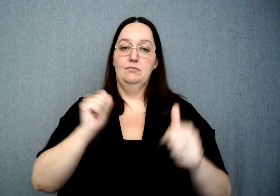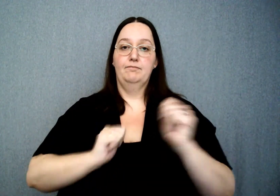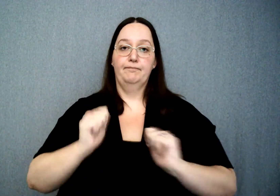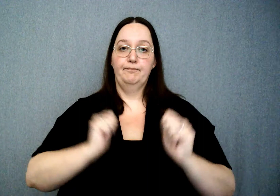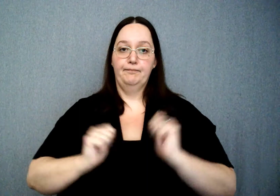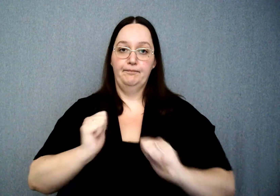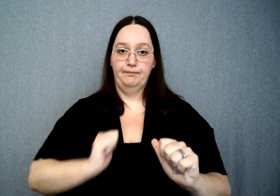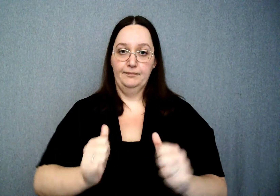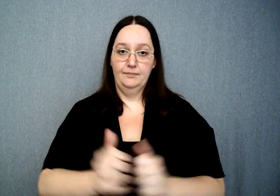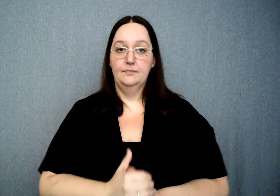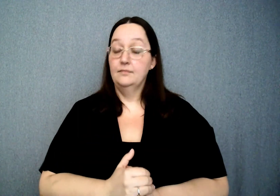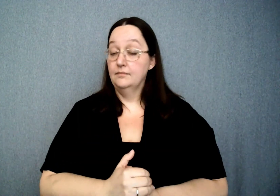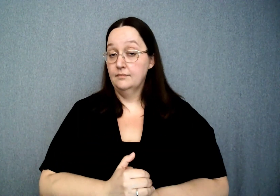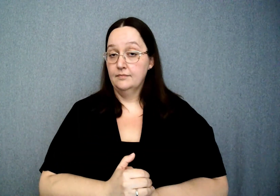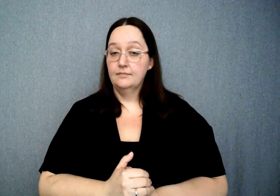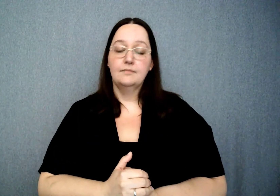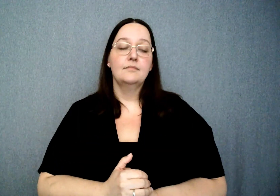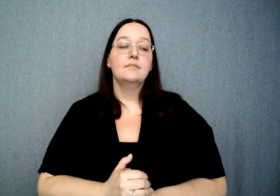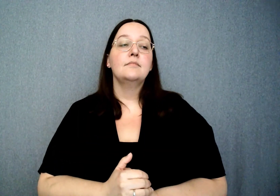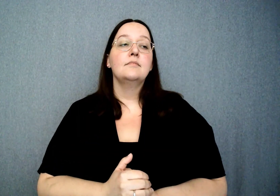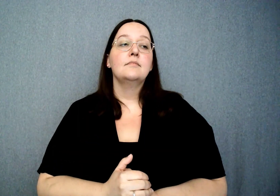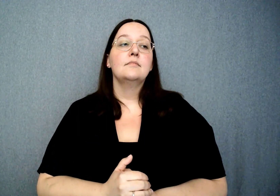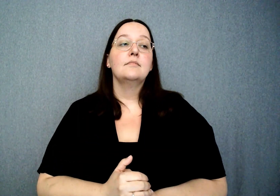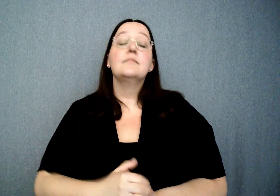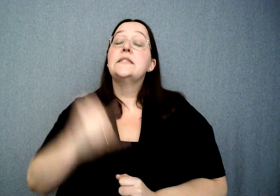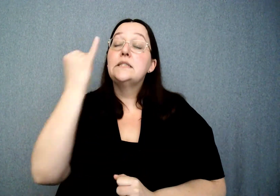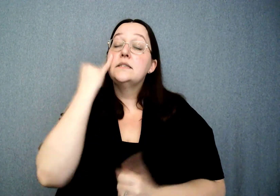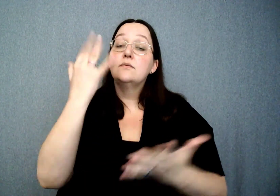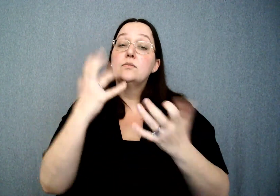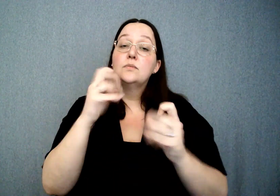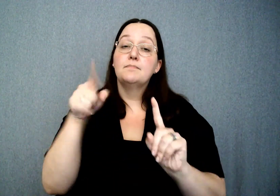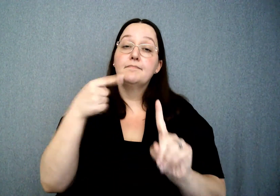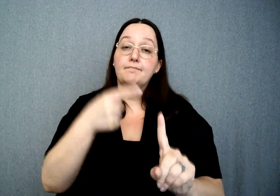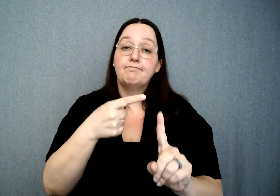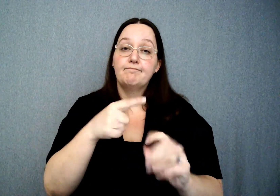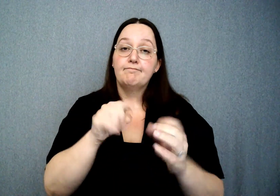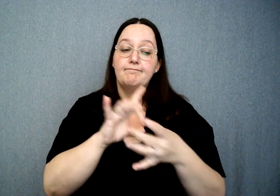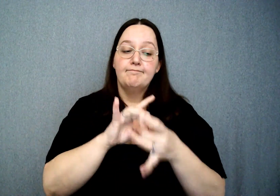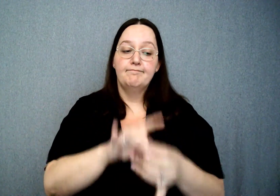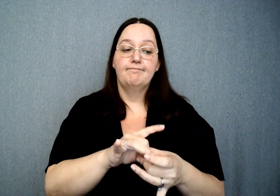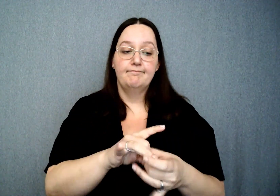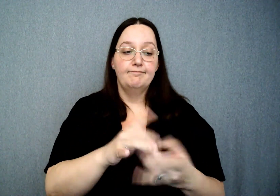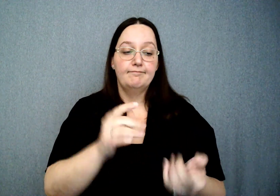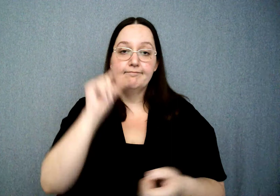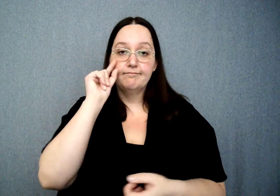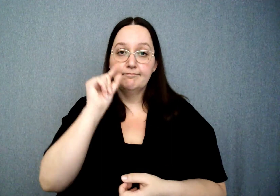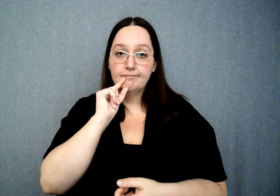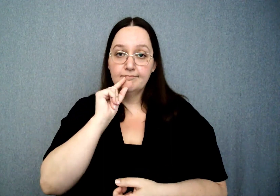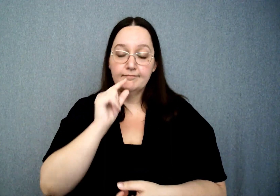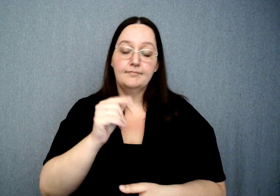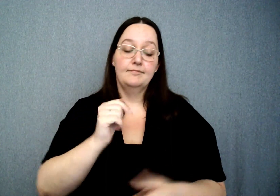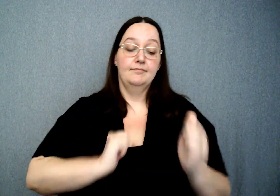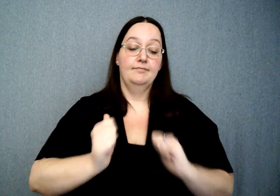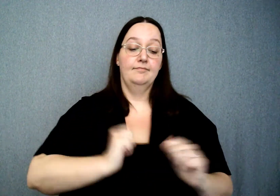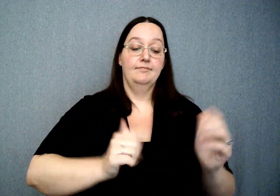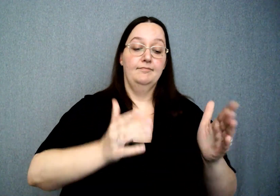I am studying, what would this be? Theater or acting. If you want to be specifically related to